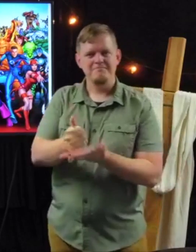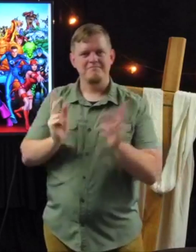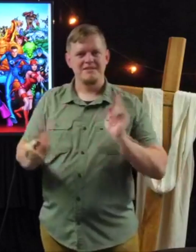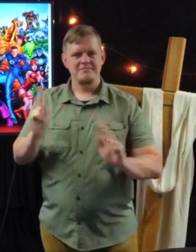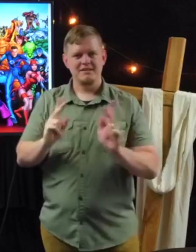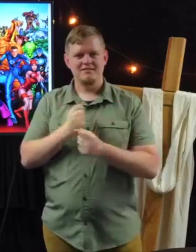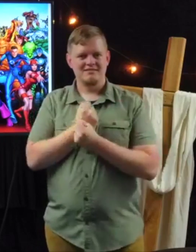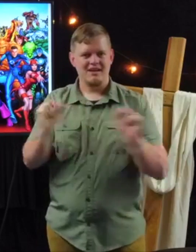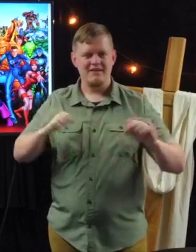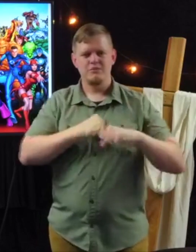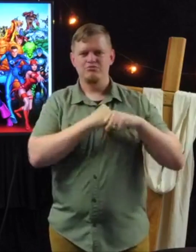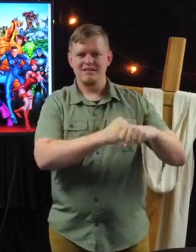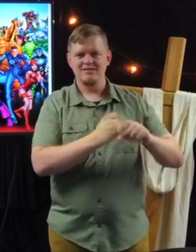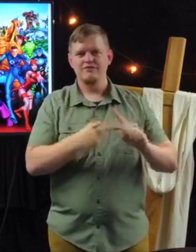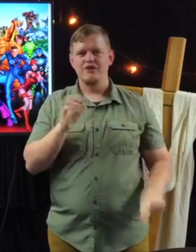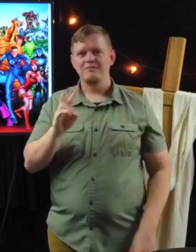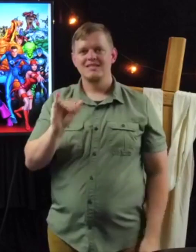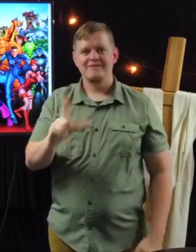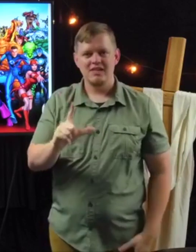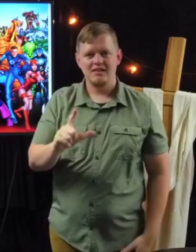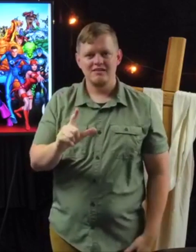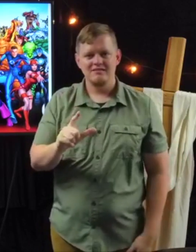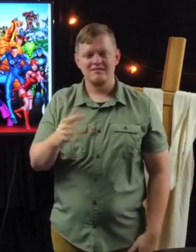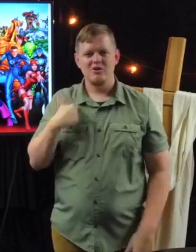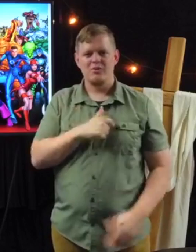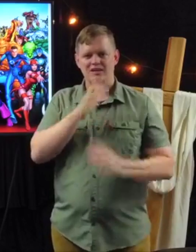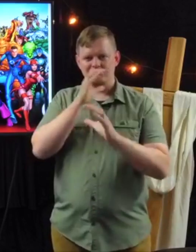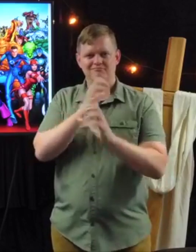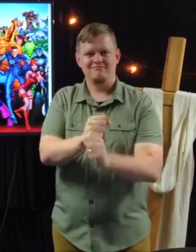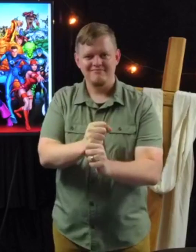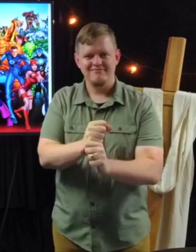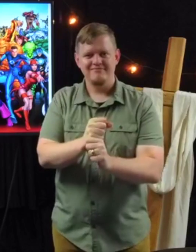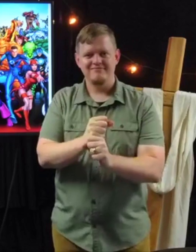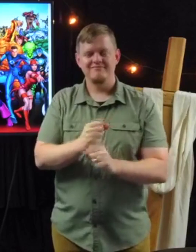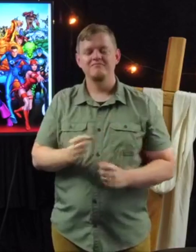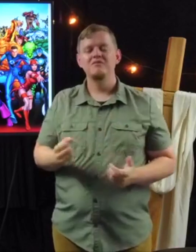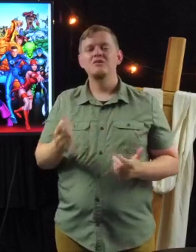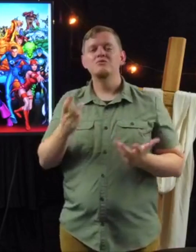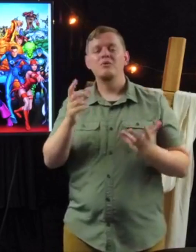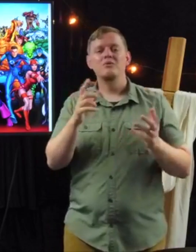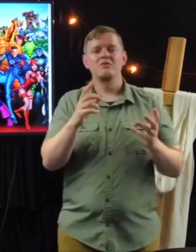They help people, they save, and they protect from evil. We are fascinated, drawn into that.